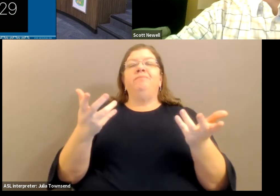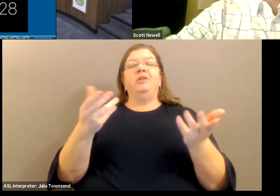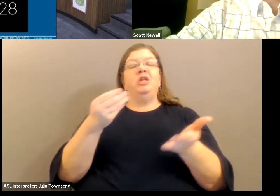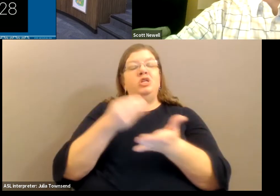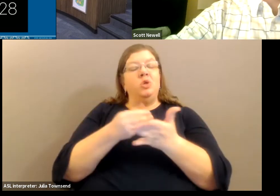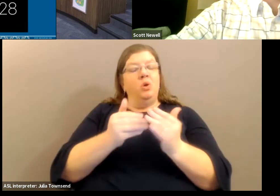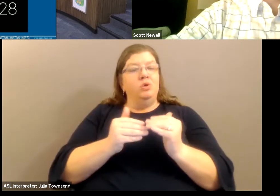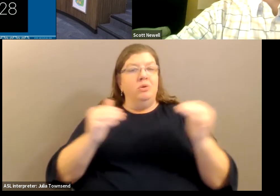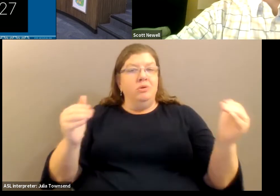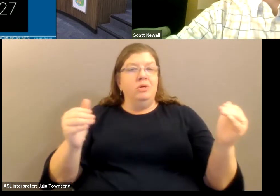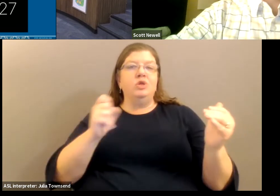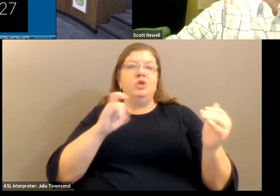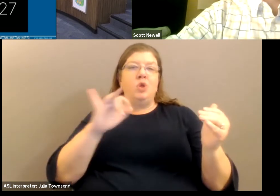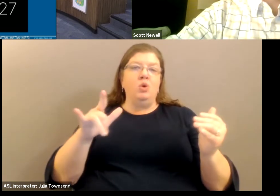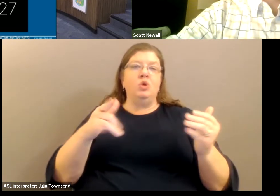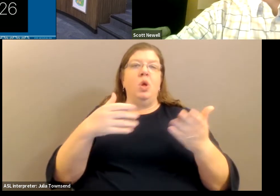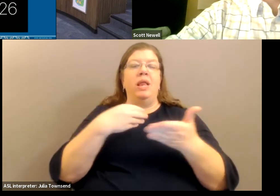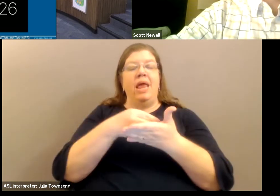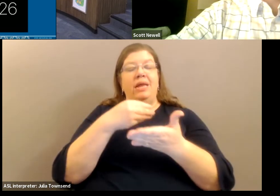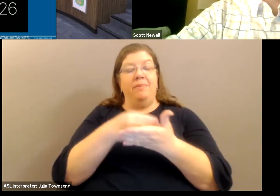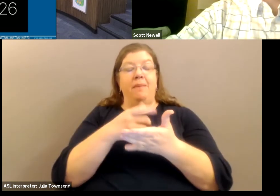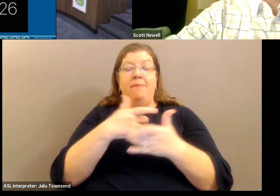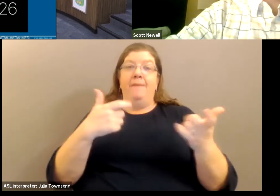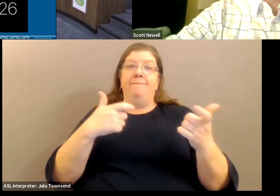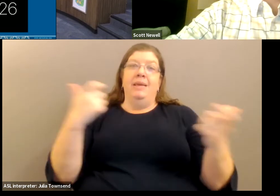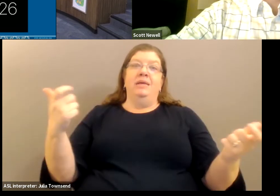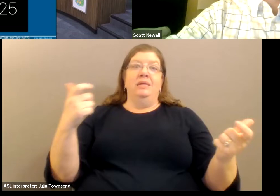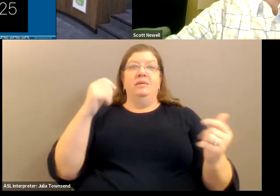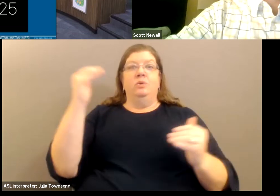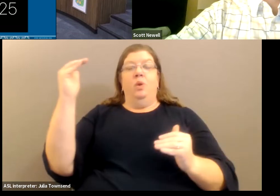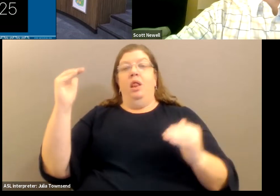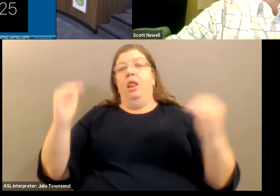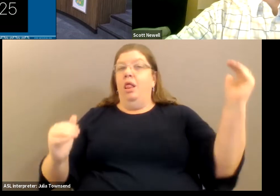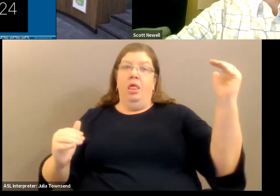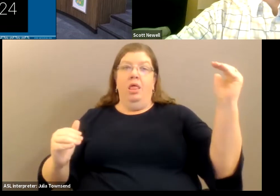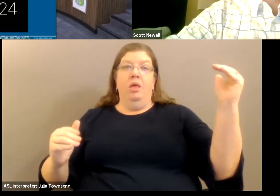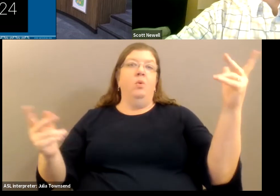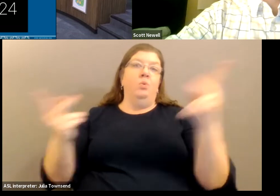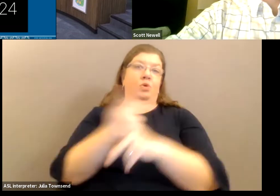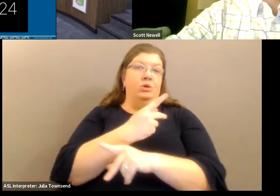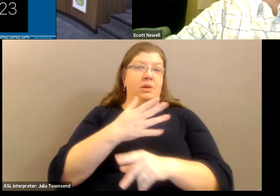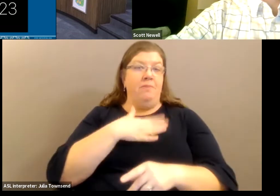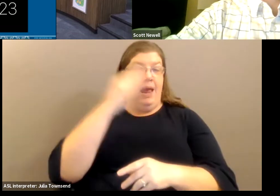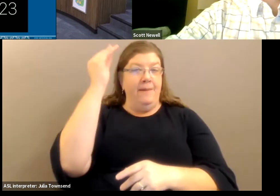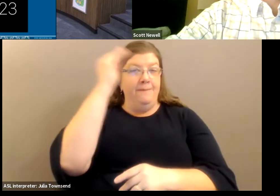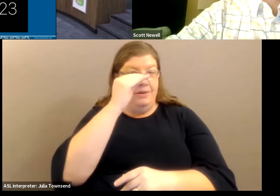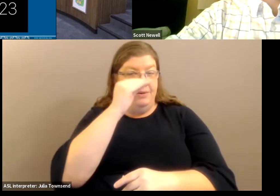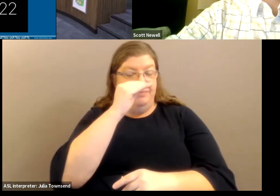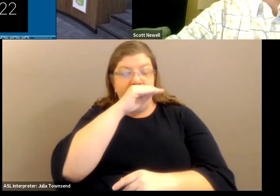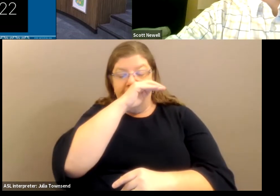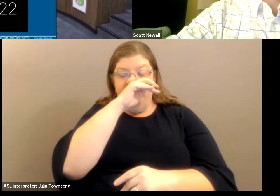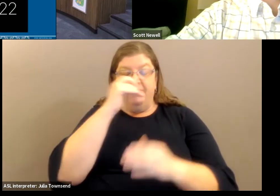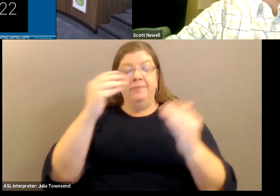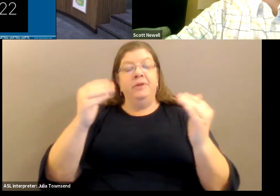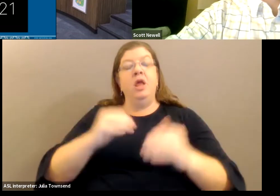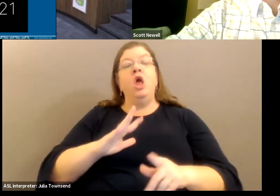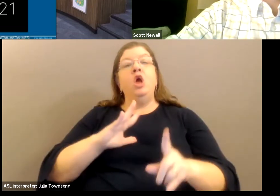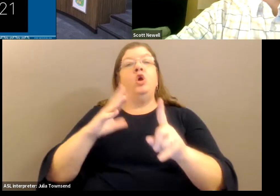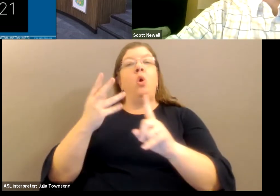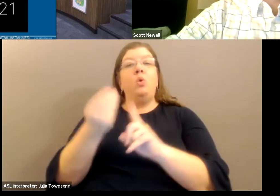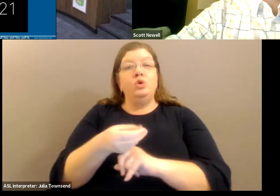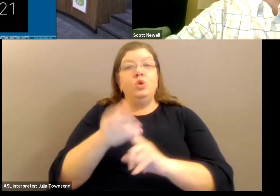socioeconomics, which is, in my opinion, the biggest unequalizer. And cultural background